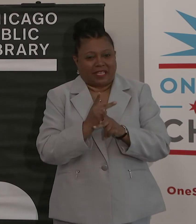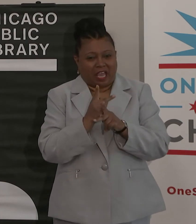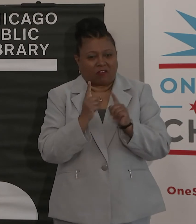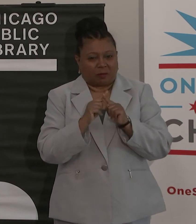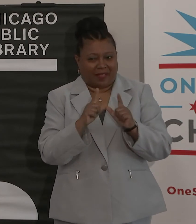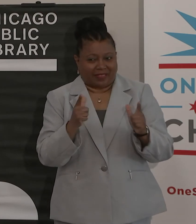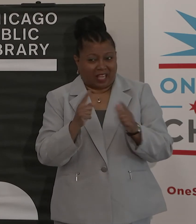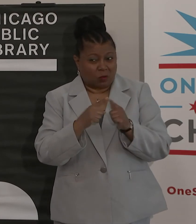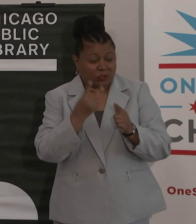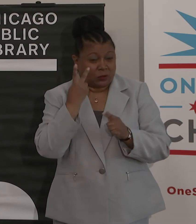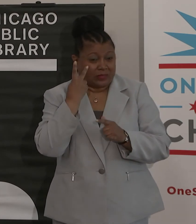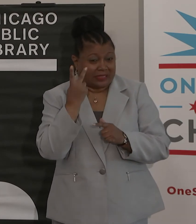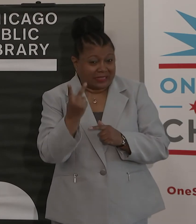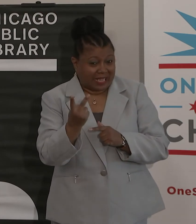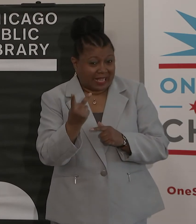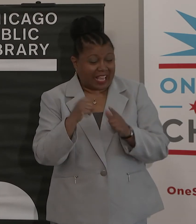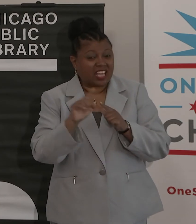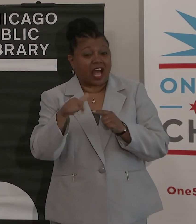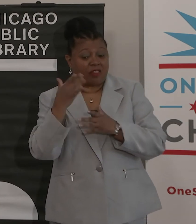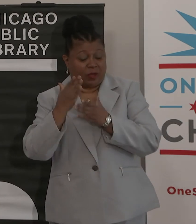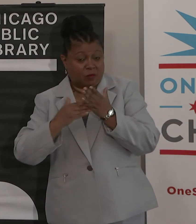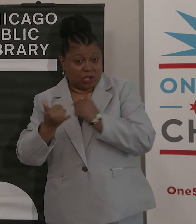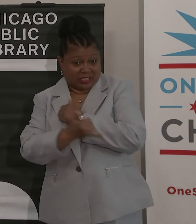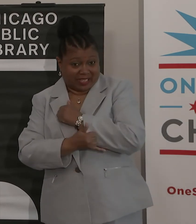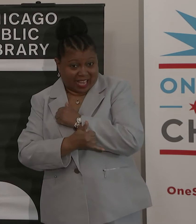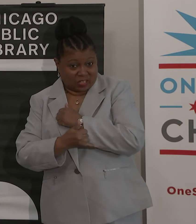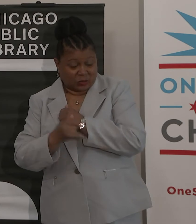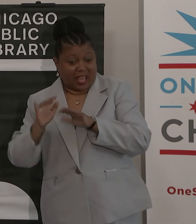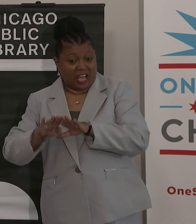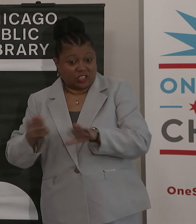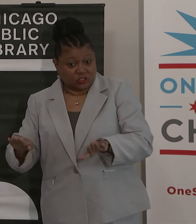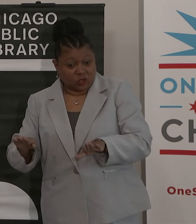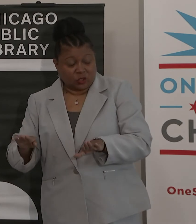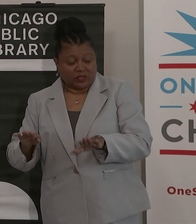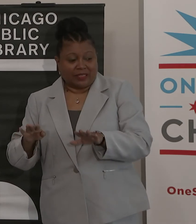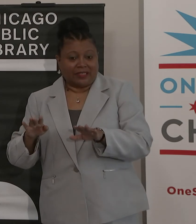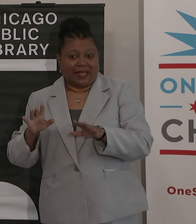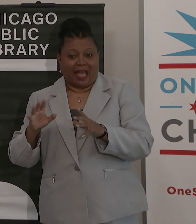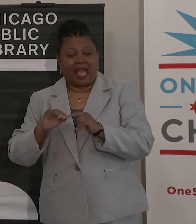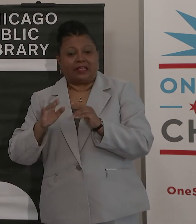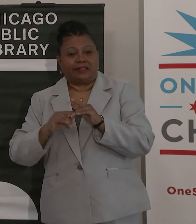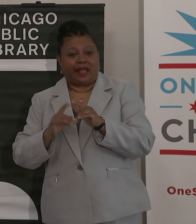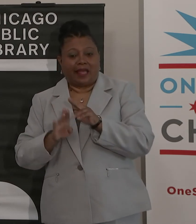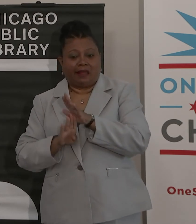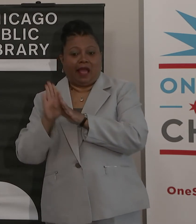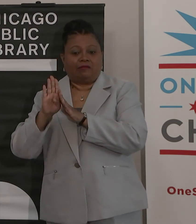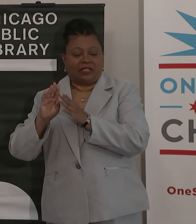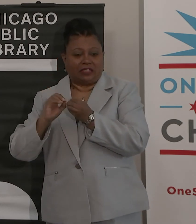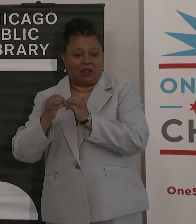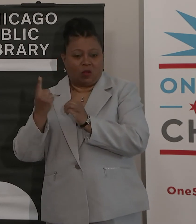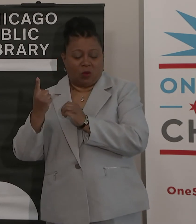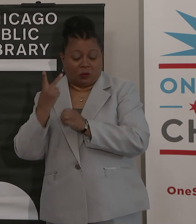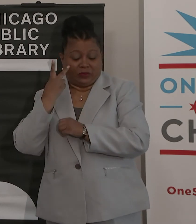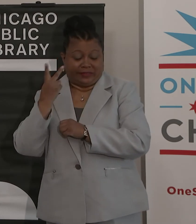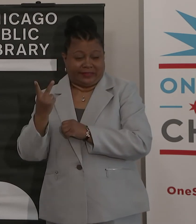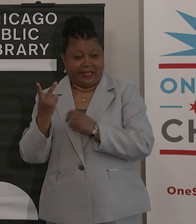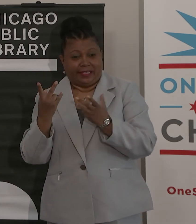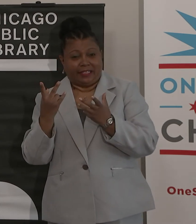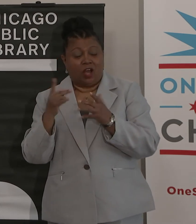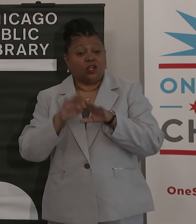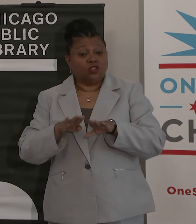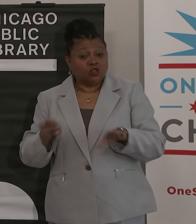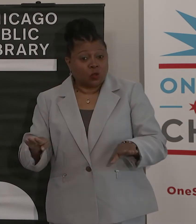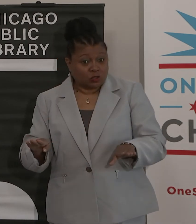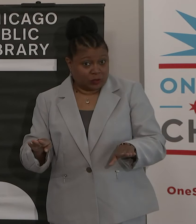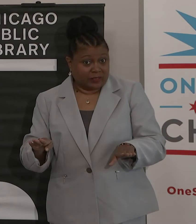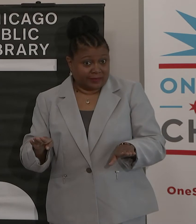the language. What we've seen in other parts of the country Correct. as children, an uptick in Michigan is one where you're seeing